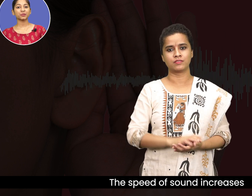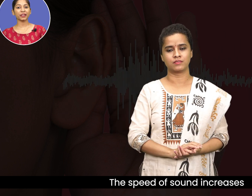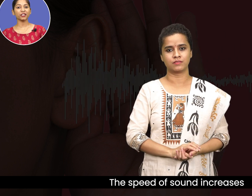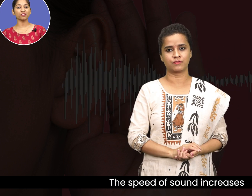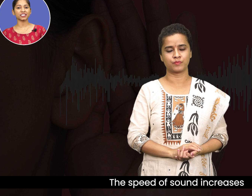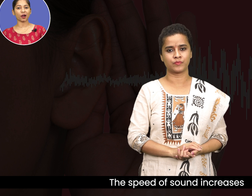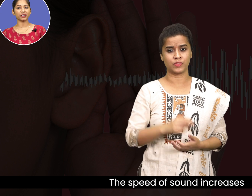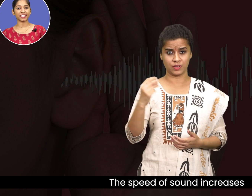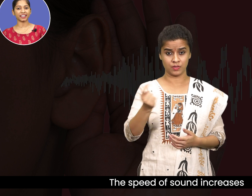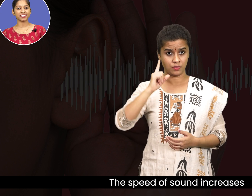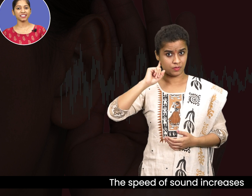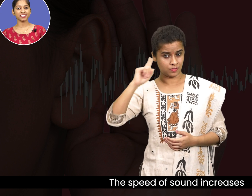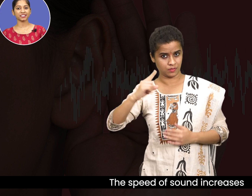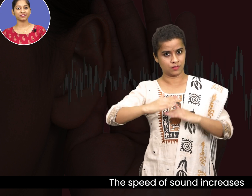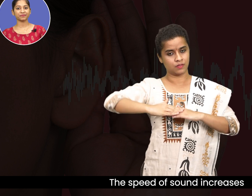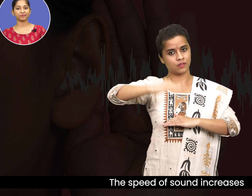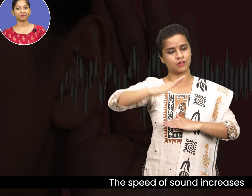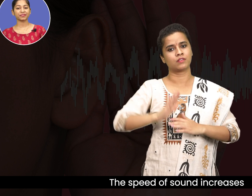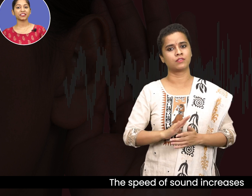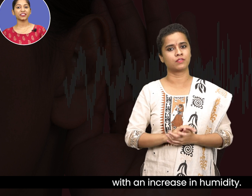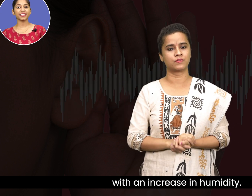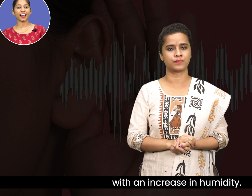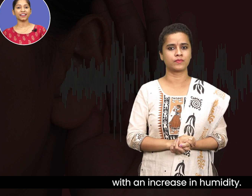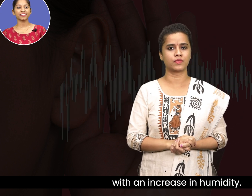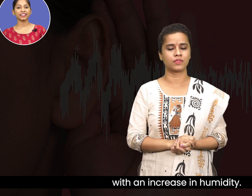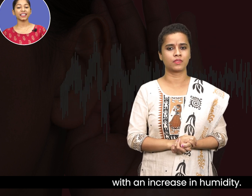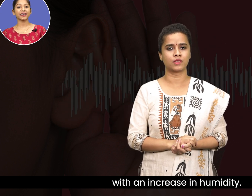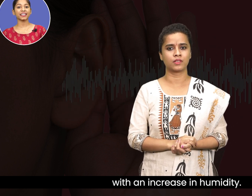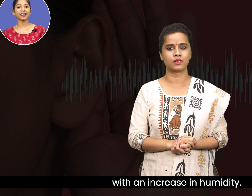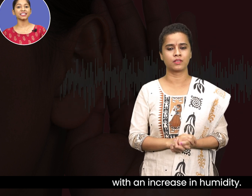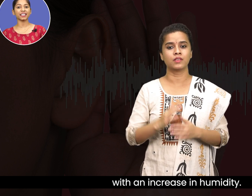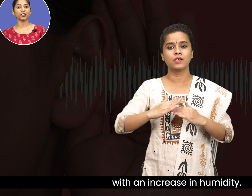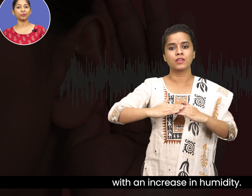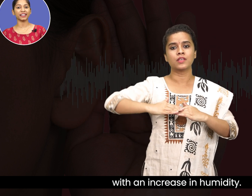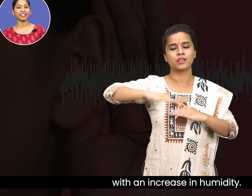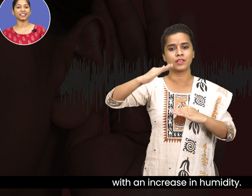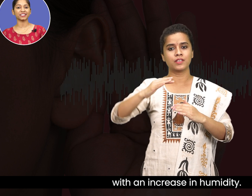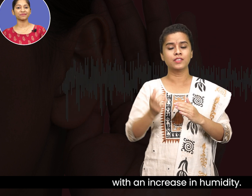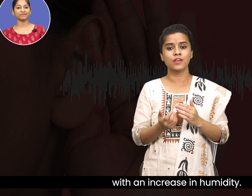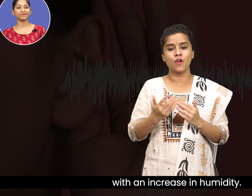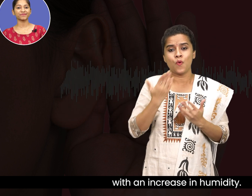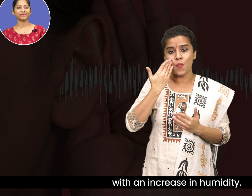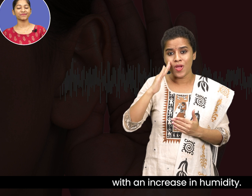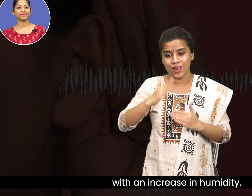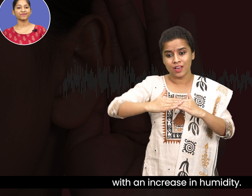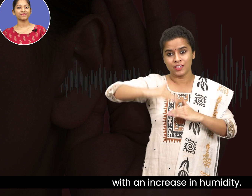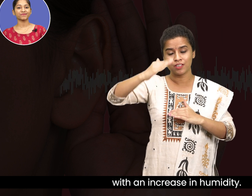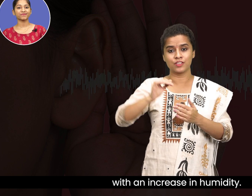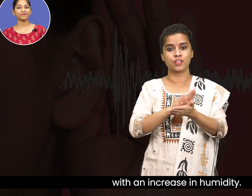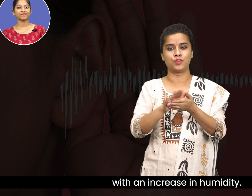The speed of sound increases with an increase in humidity.